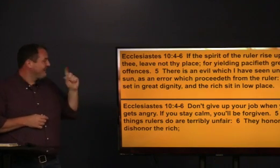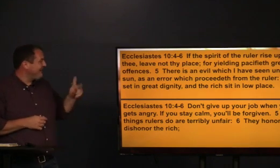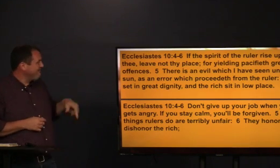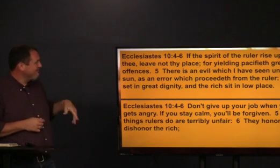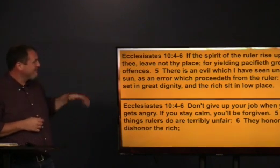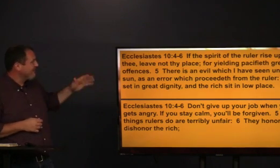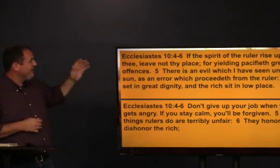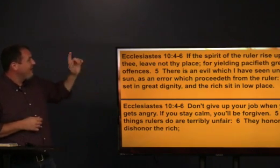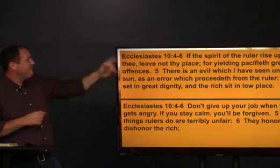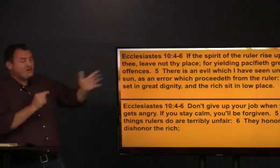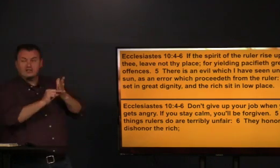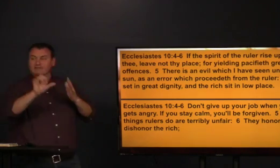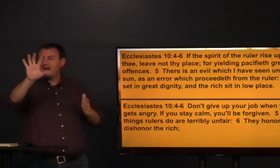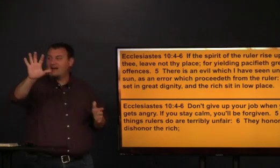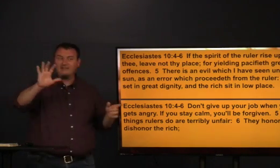Okay. Verse 5.